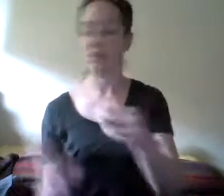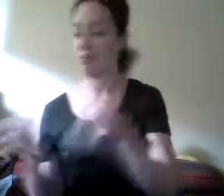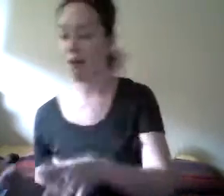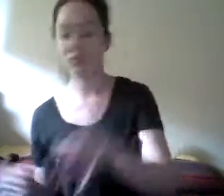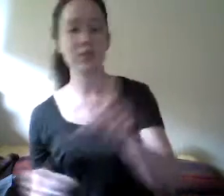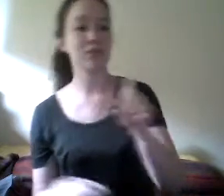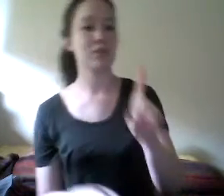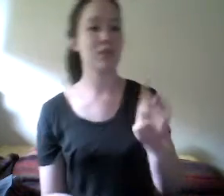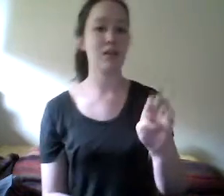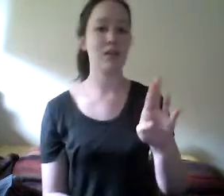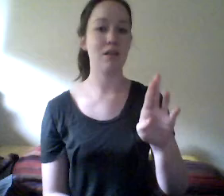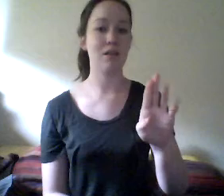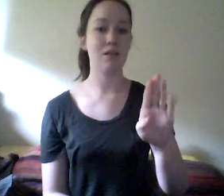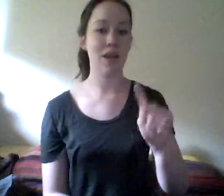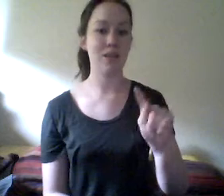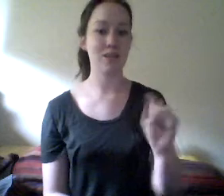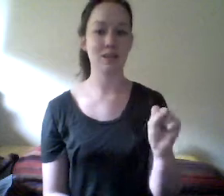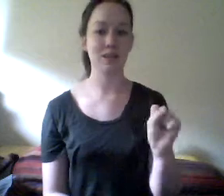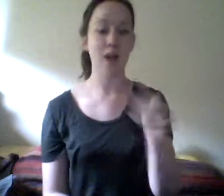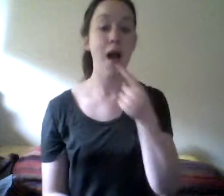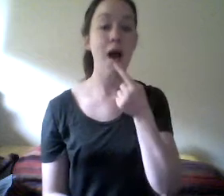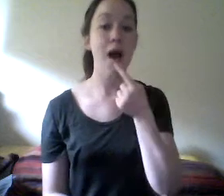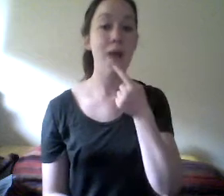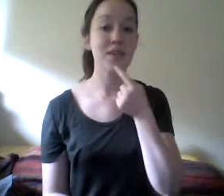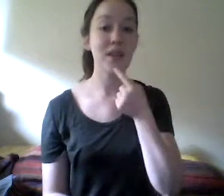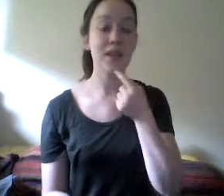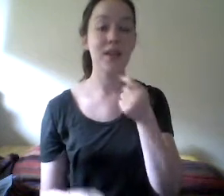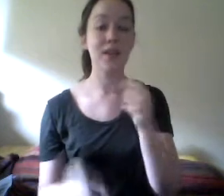saying they can be used to explain